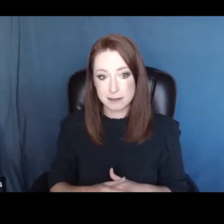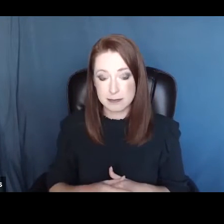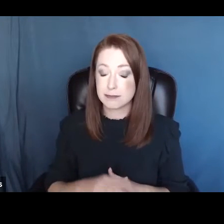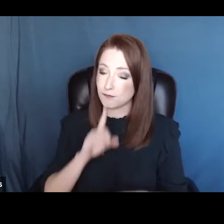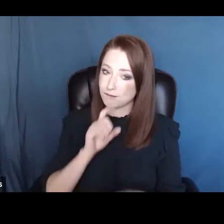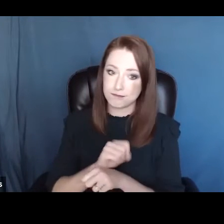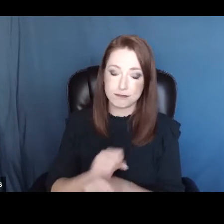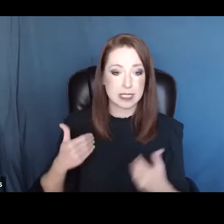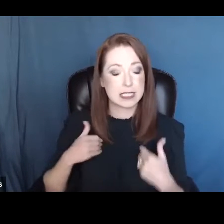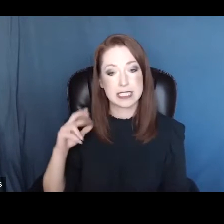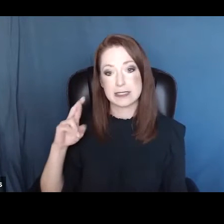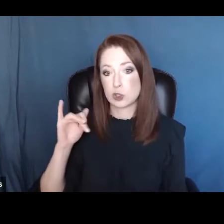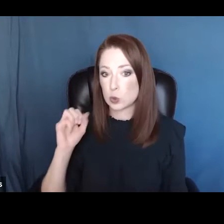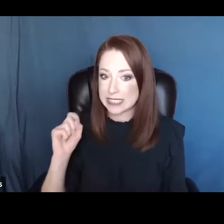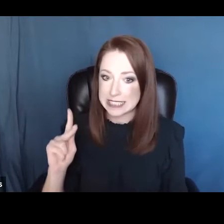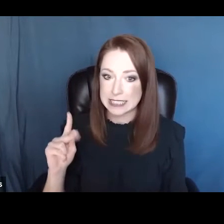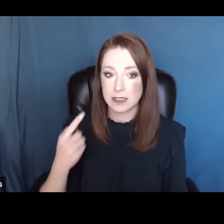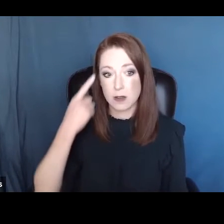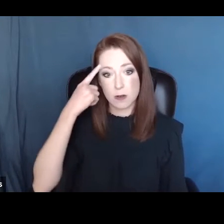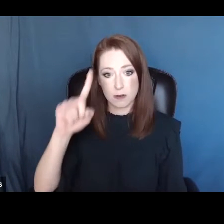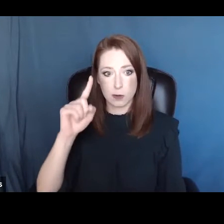risks in highlighting